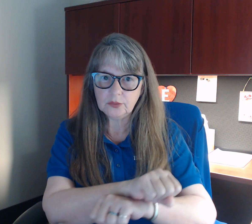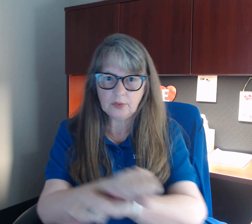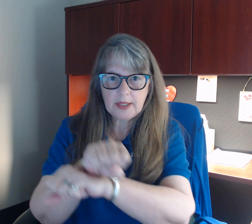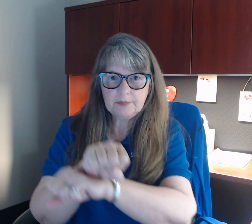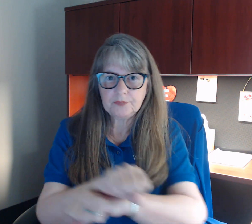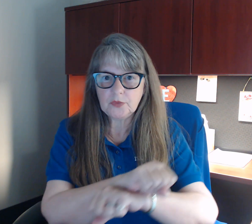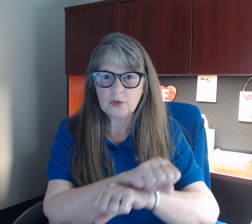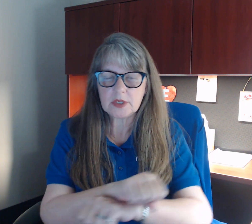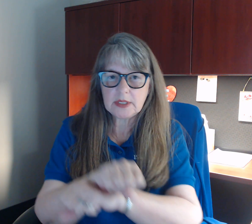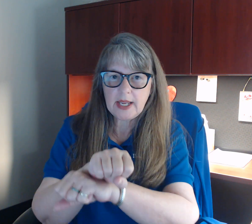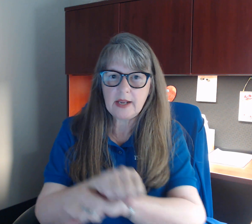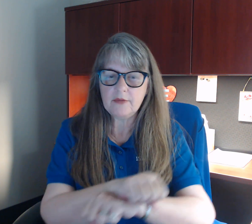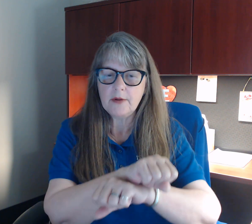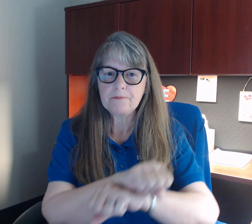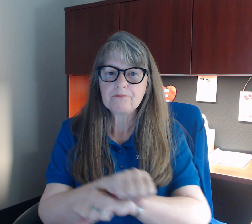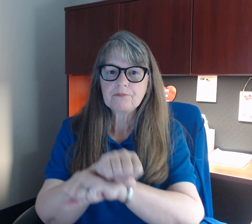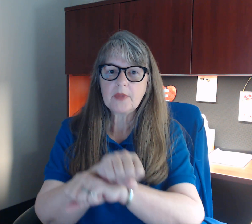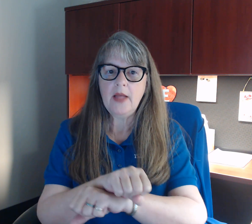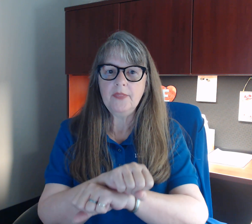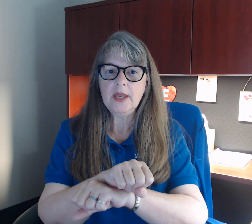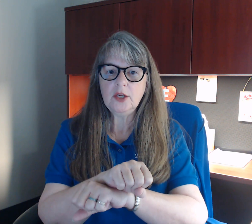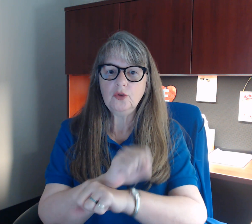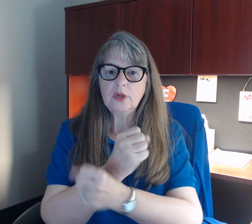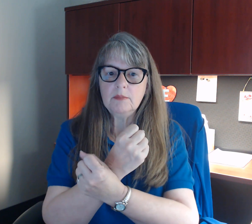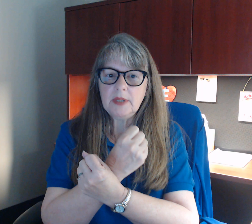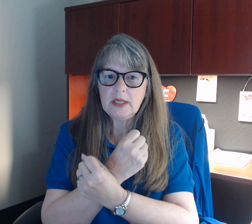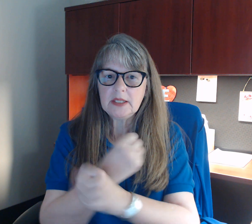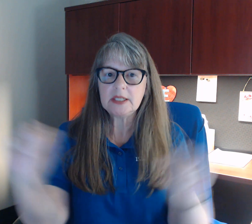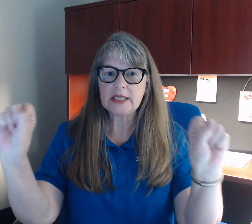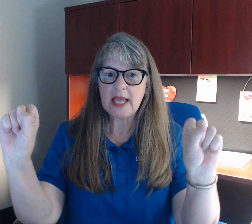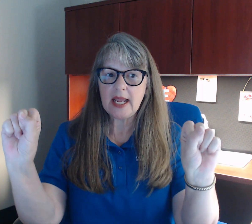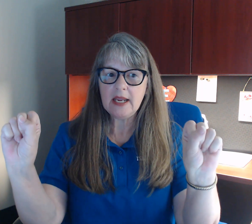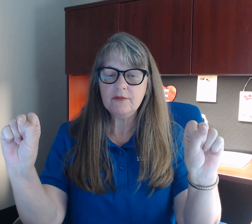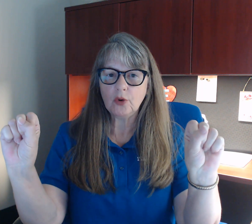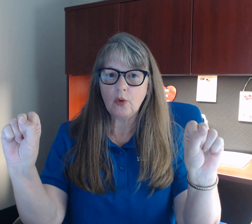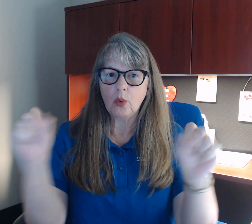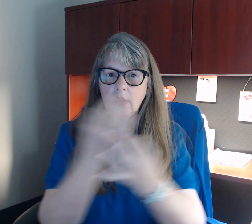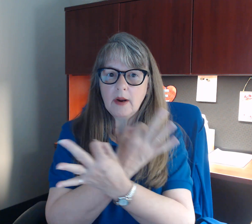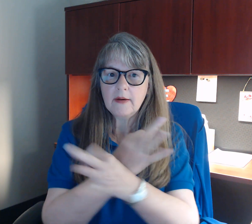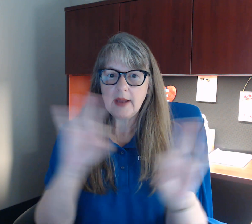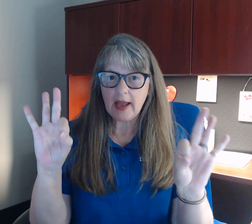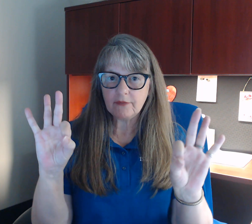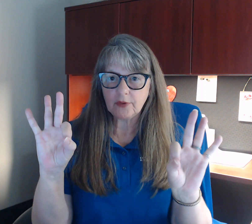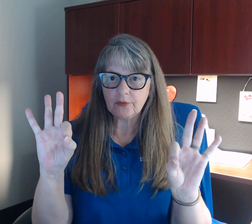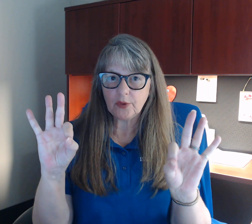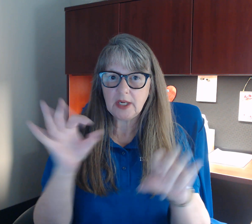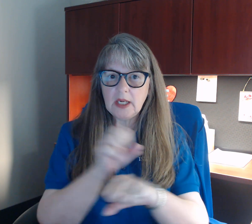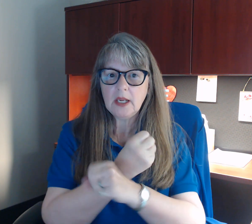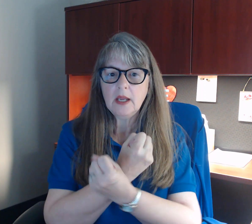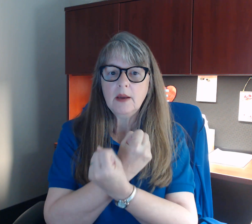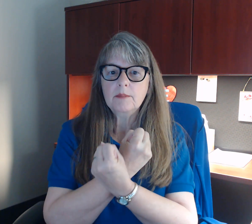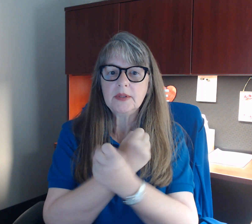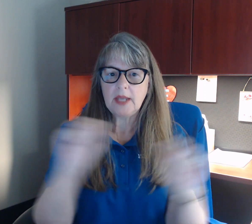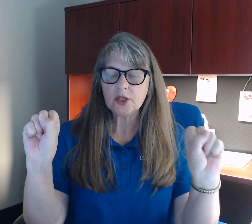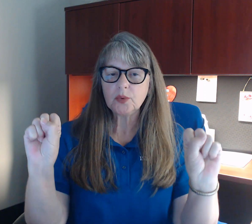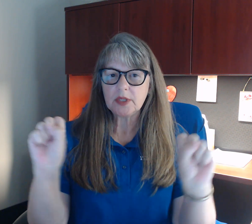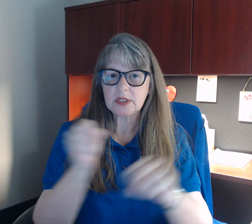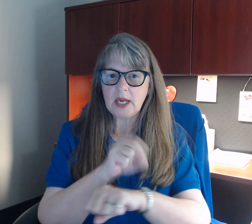right? You're a slave. And then you can be saved, or F for free. But that's where that sign